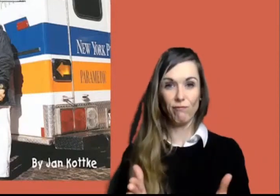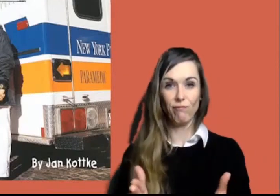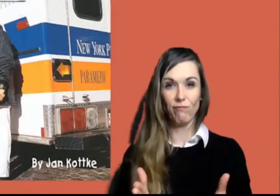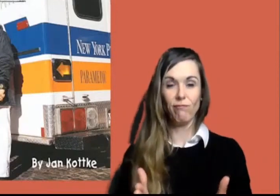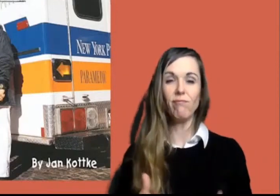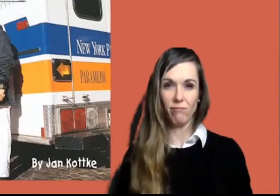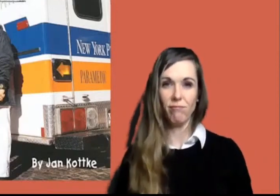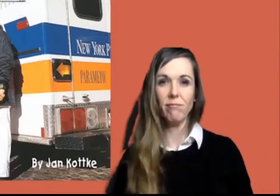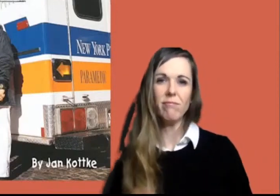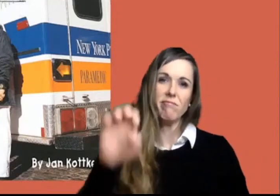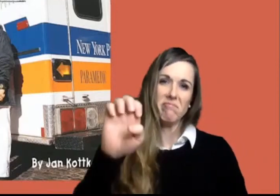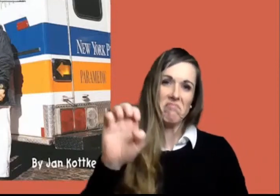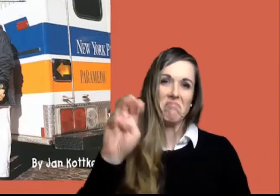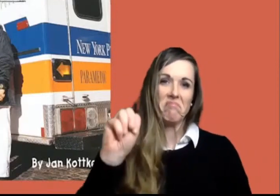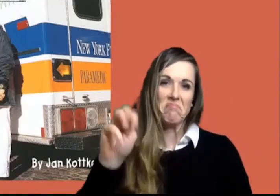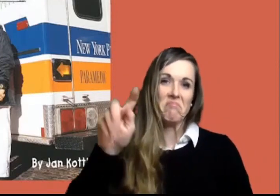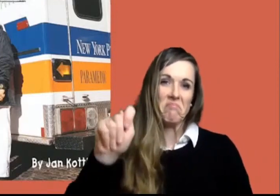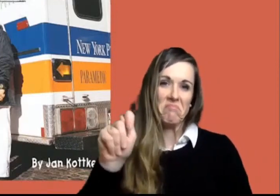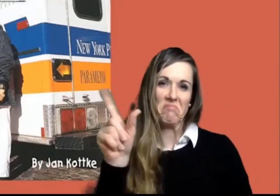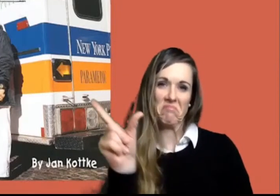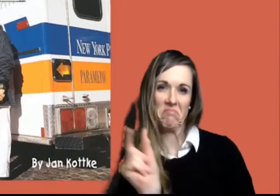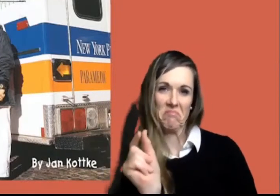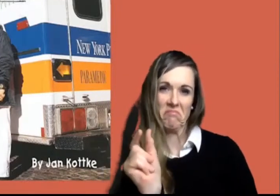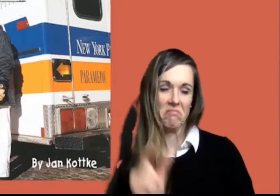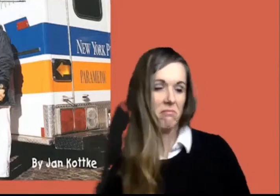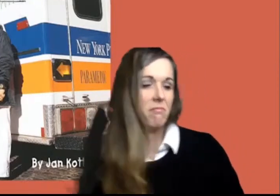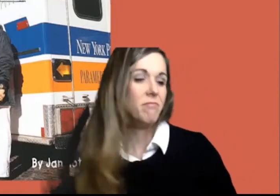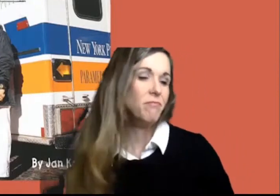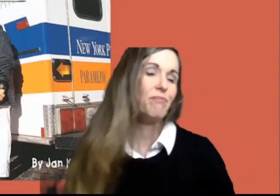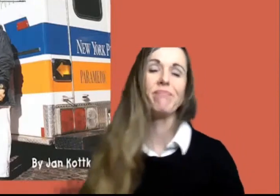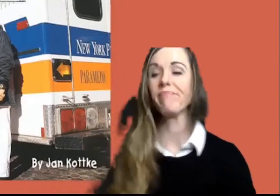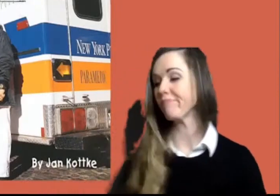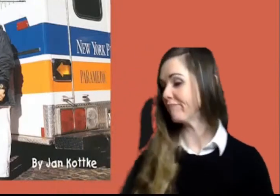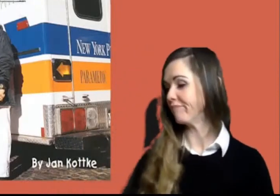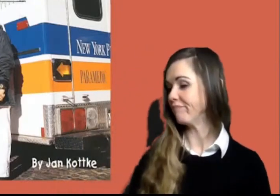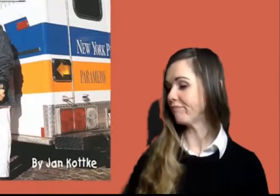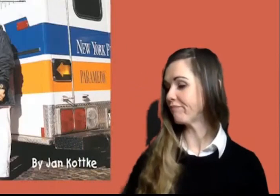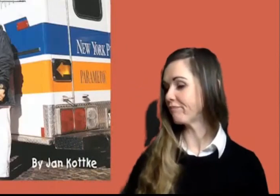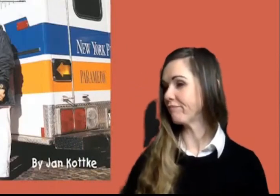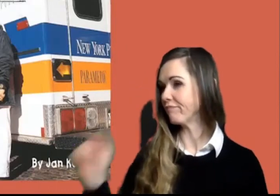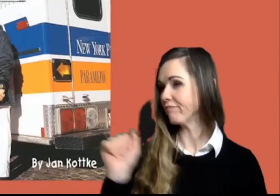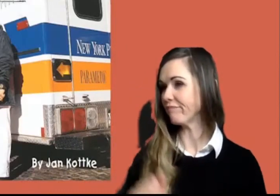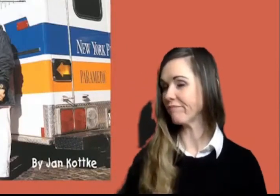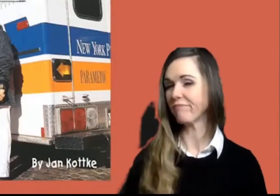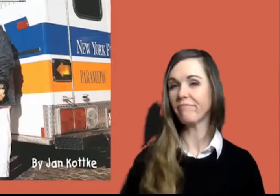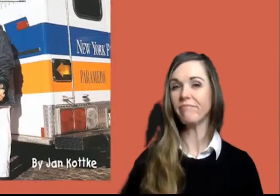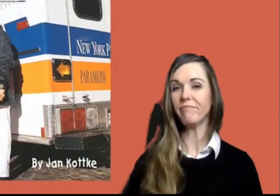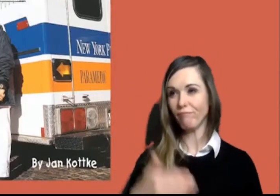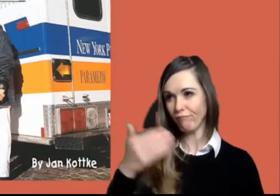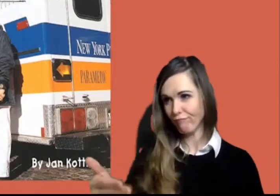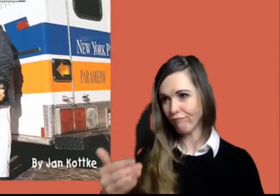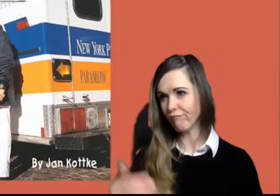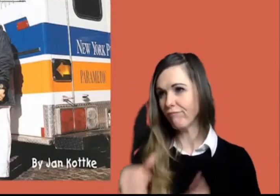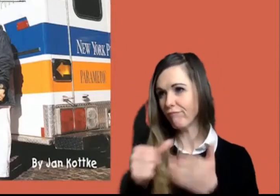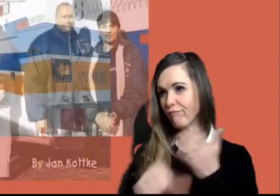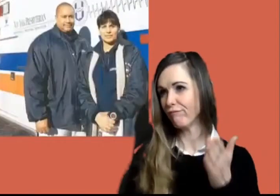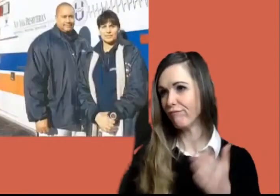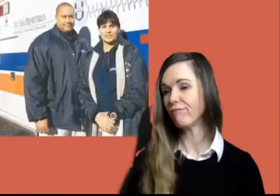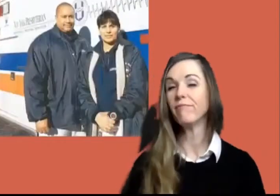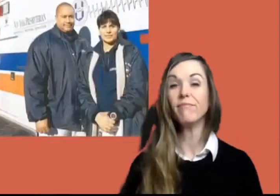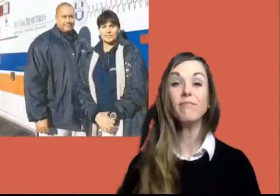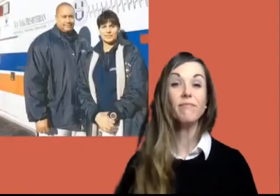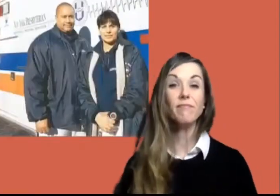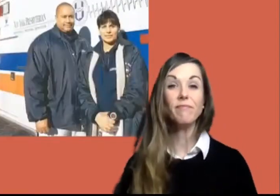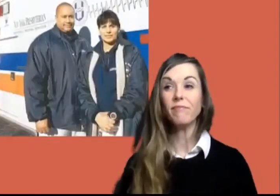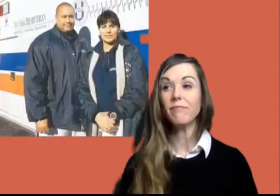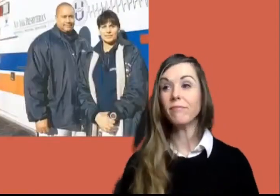E stands for emergency, M, medical, T, technician. EMT is the abbreviation for